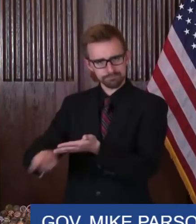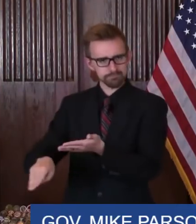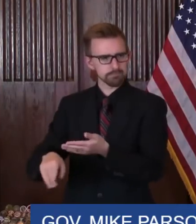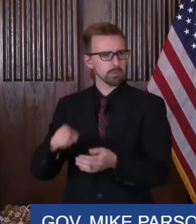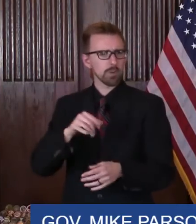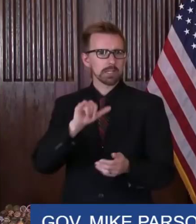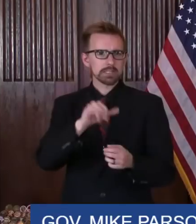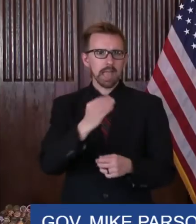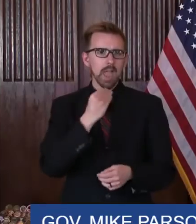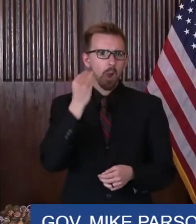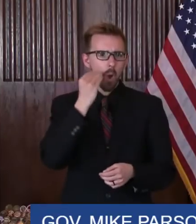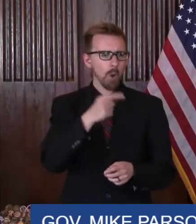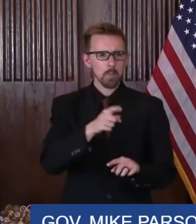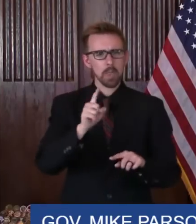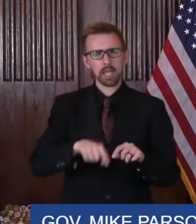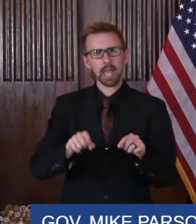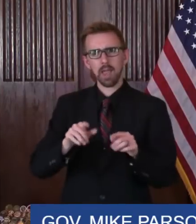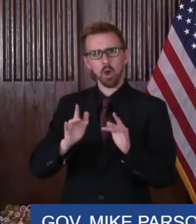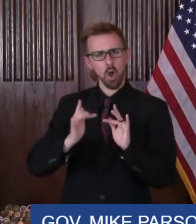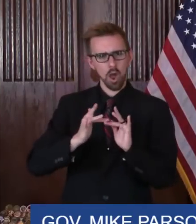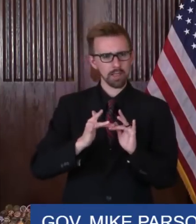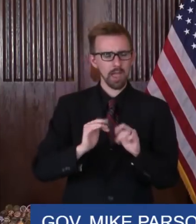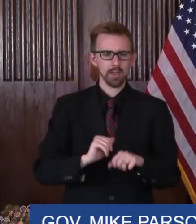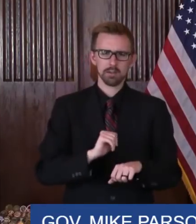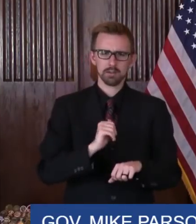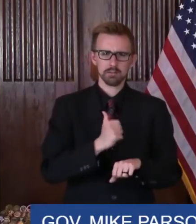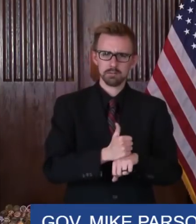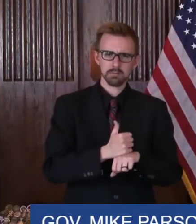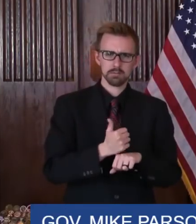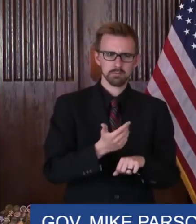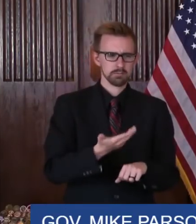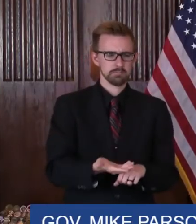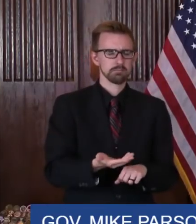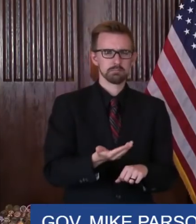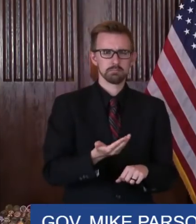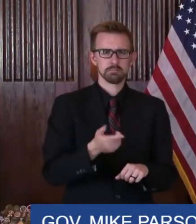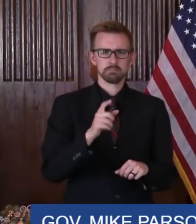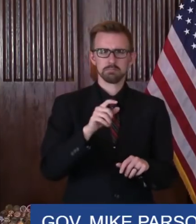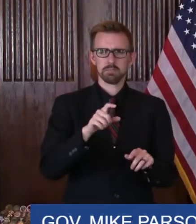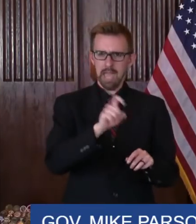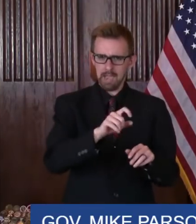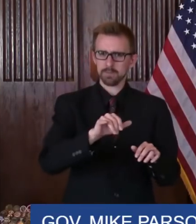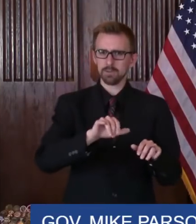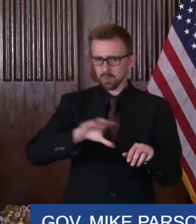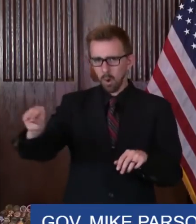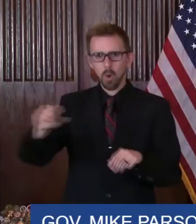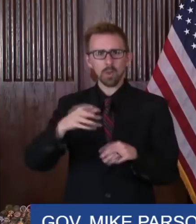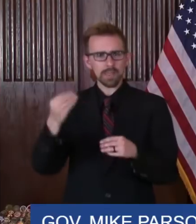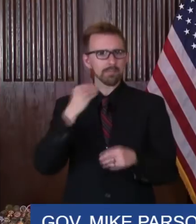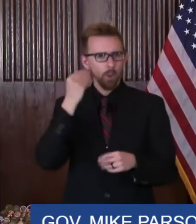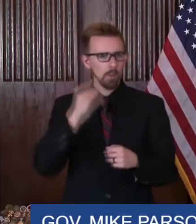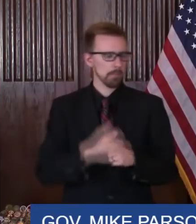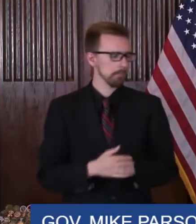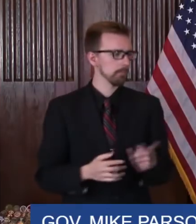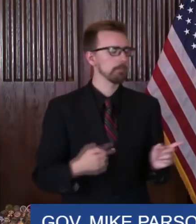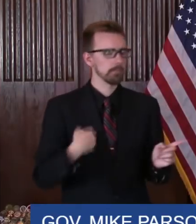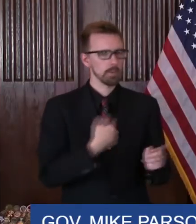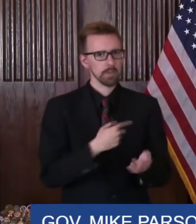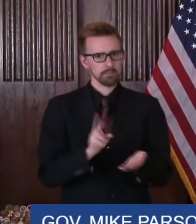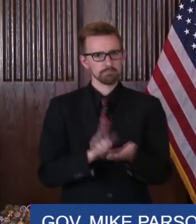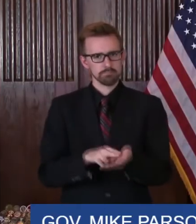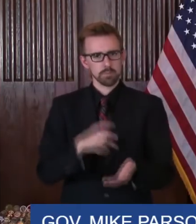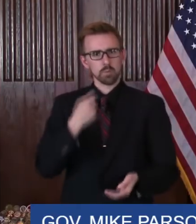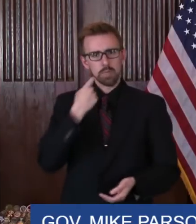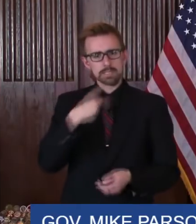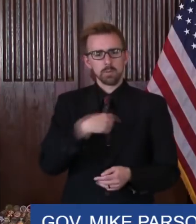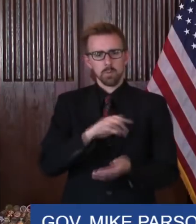why shouldn't they be able to do this online to avoid unnecessary contact or having to leave the house? Well, number one, we did an executive order not too long